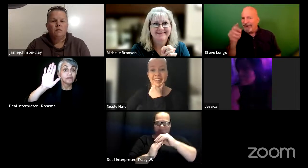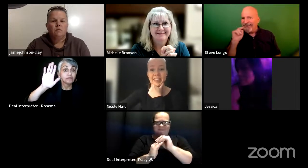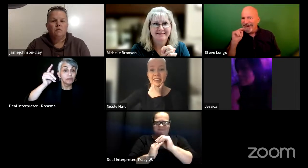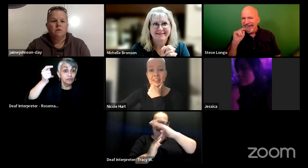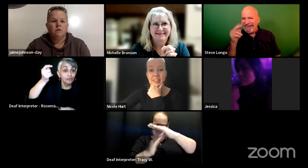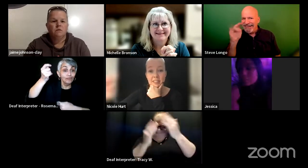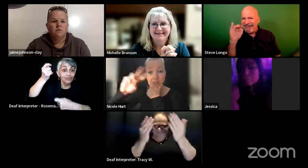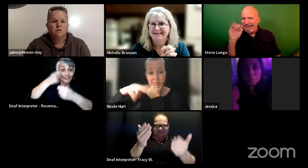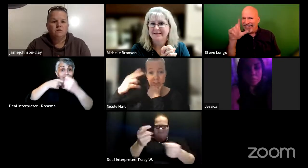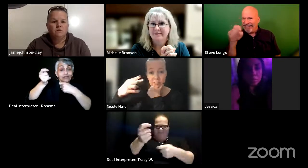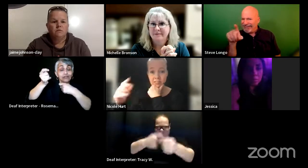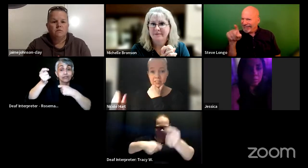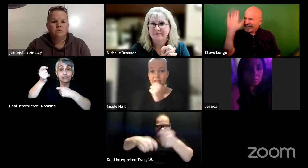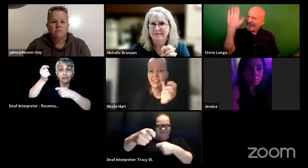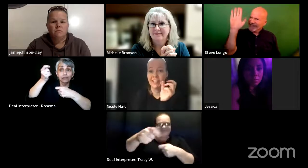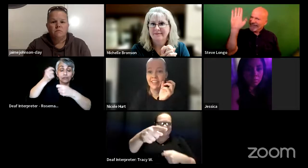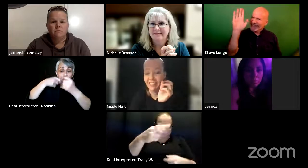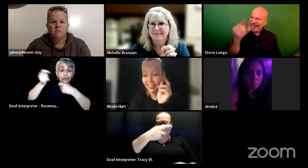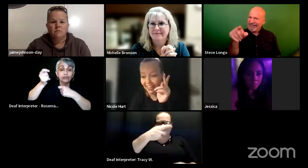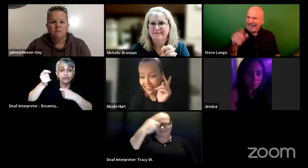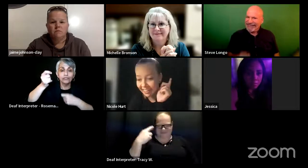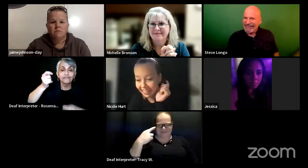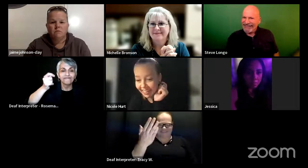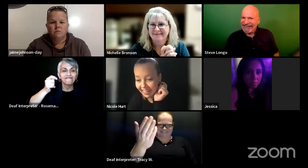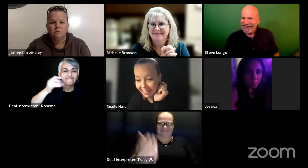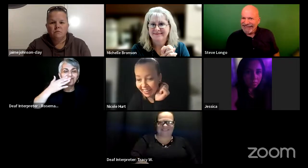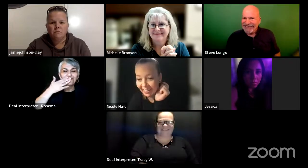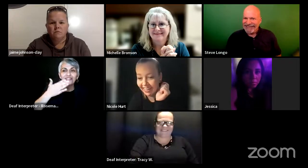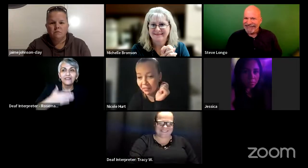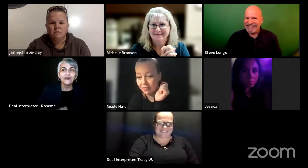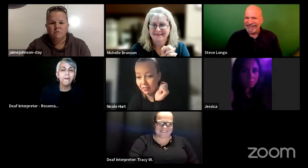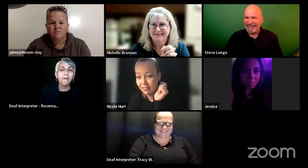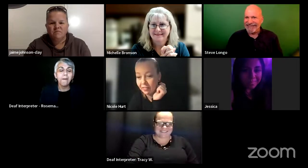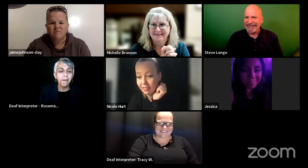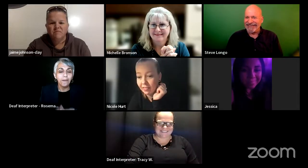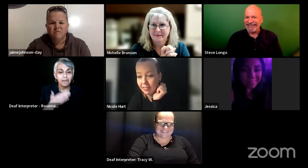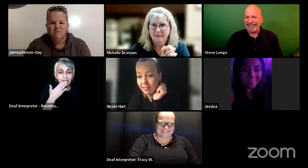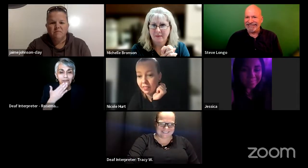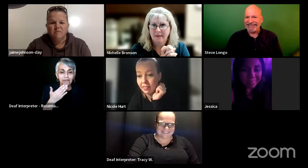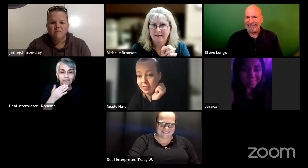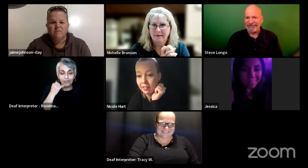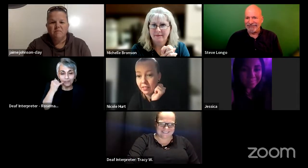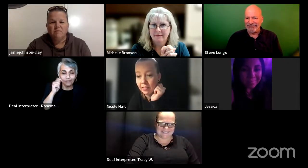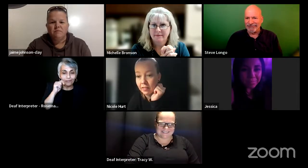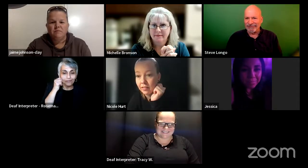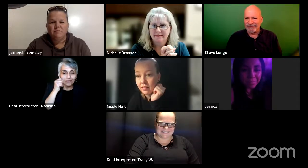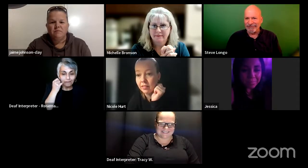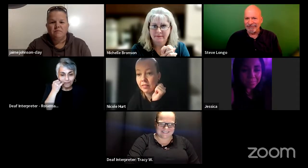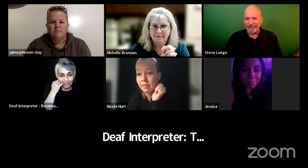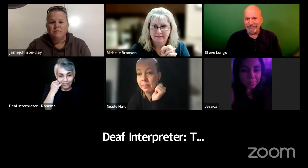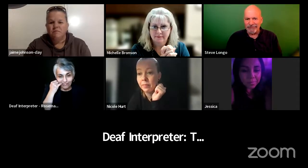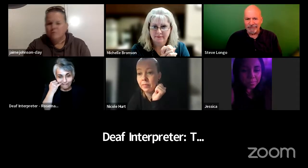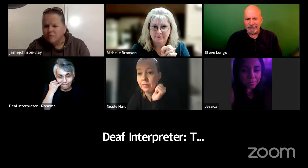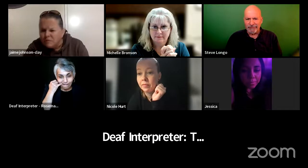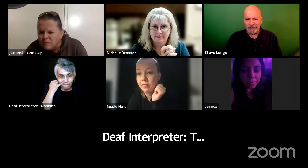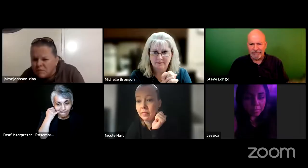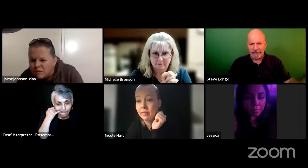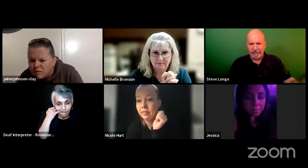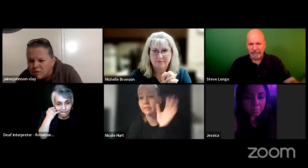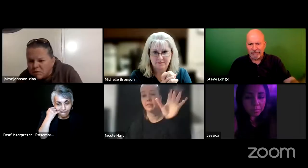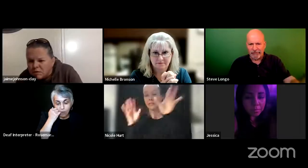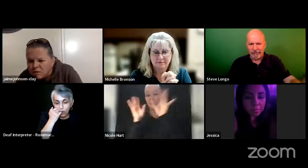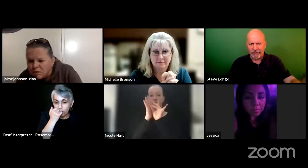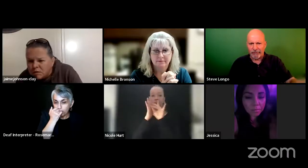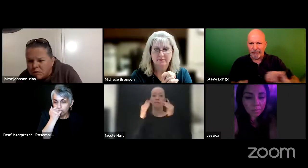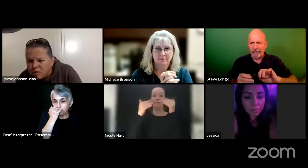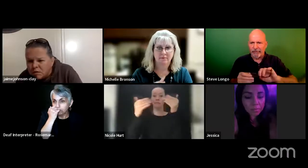Then moving, oh, excuse me, Nicole again. We're going to switch the interpreters. Hang on just a moment.